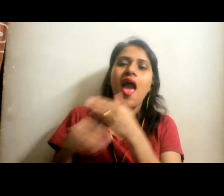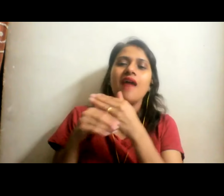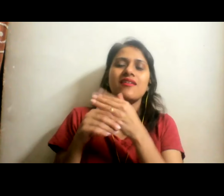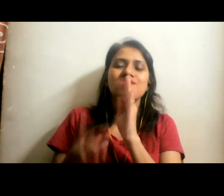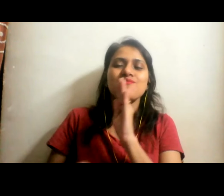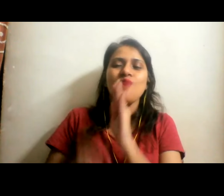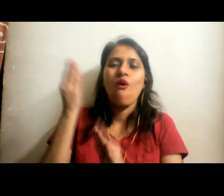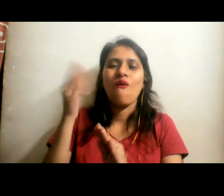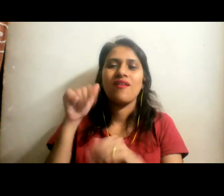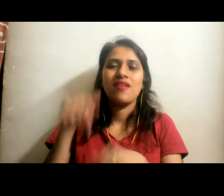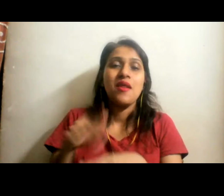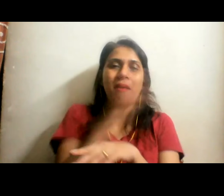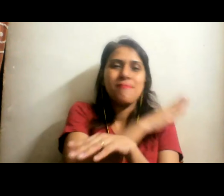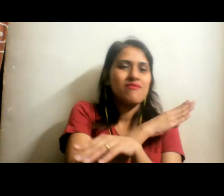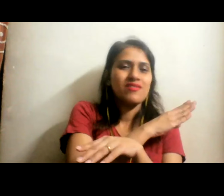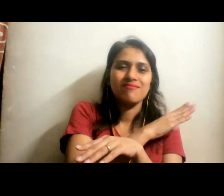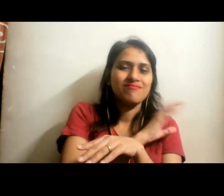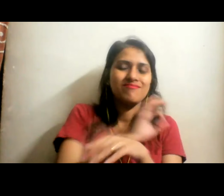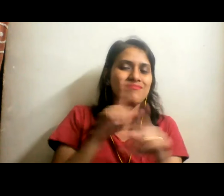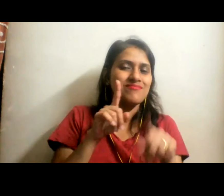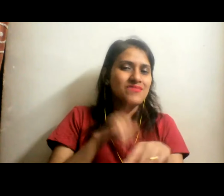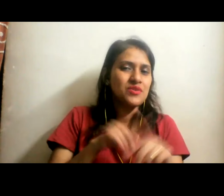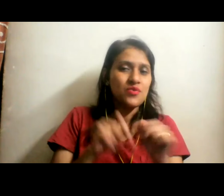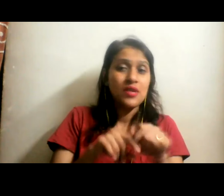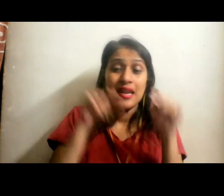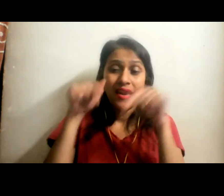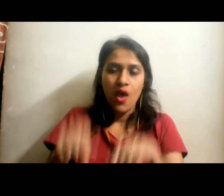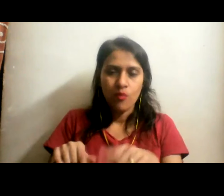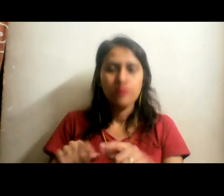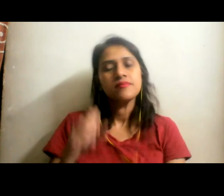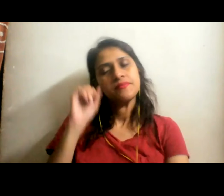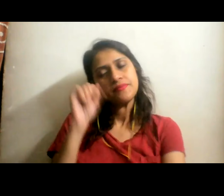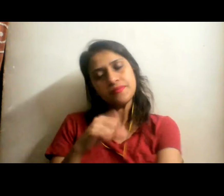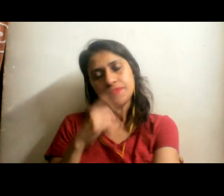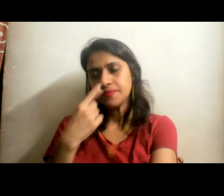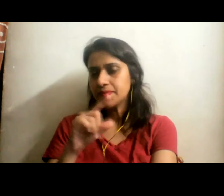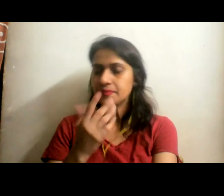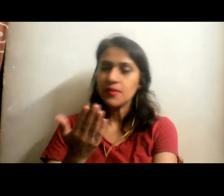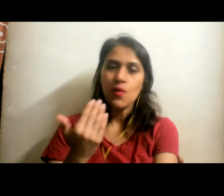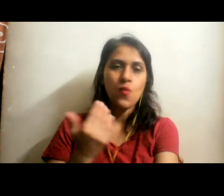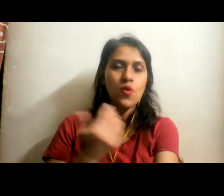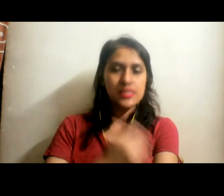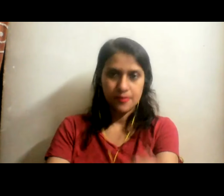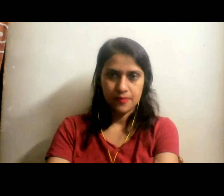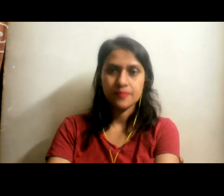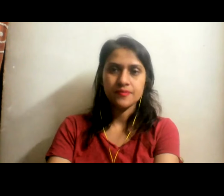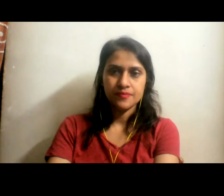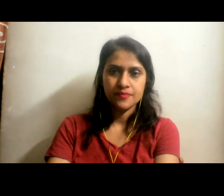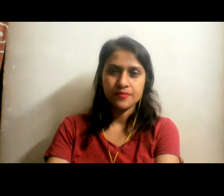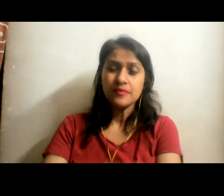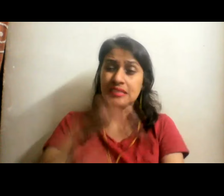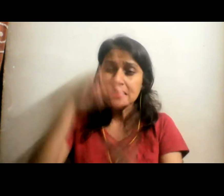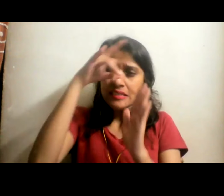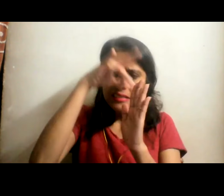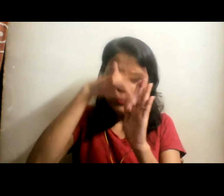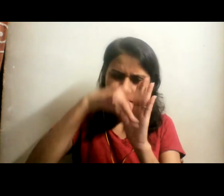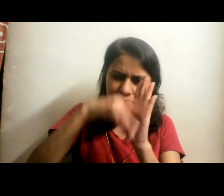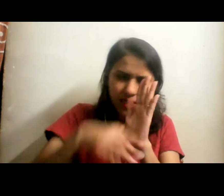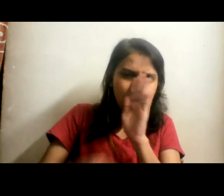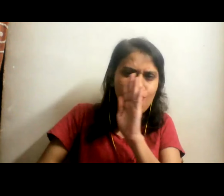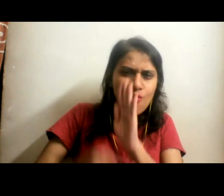on the previous study. Yes, that can be an explanatory study. So again, when you're going into the details of why some phenomena is